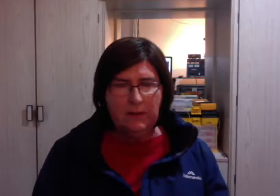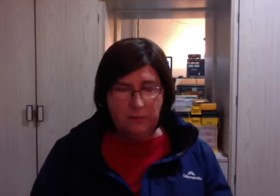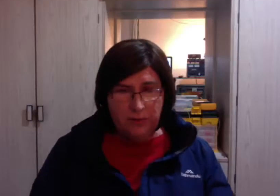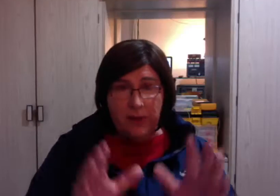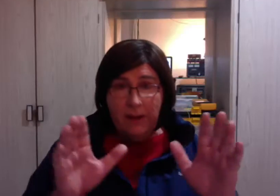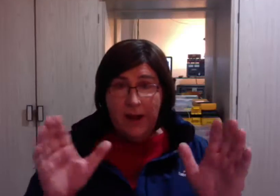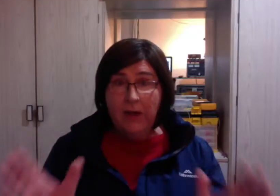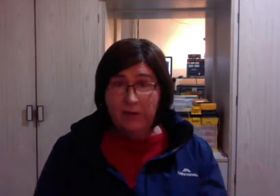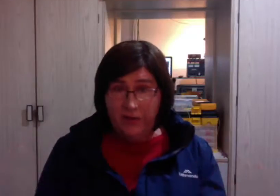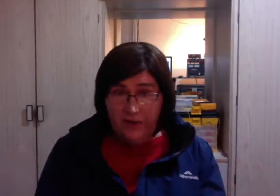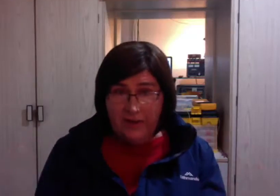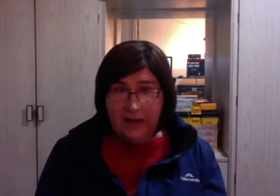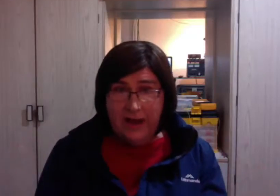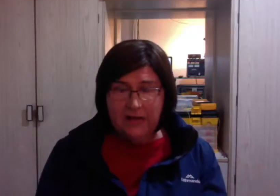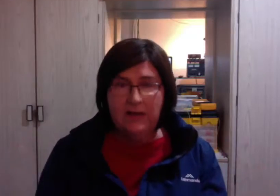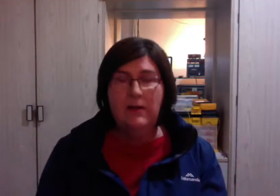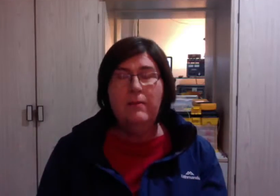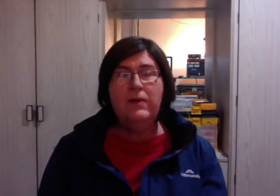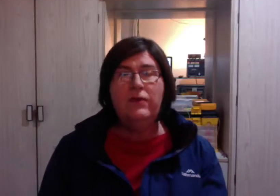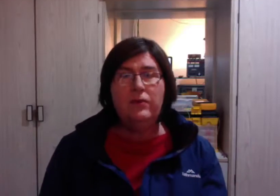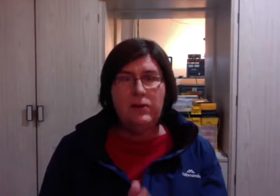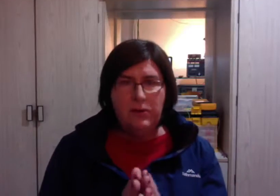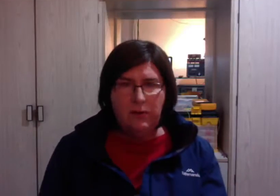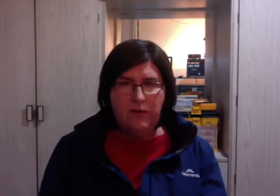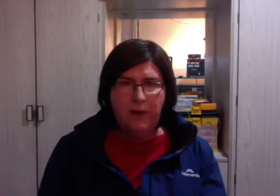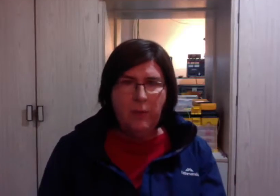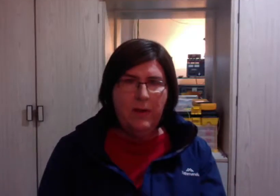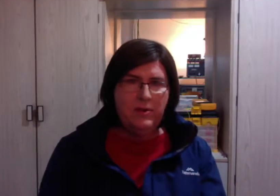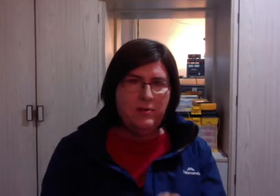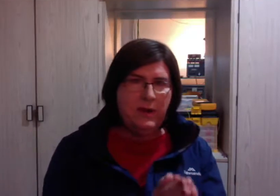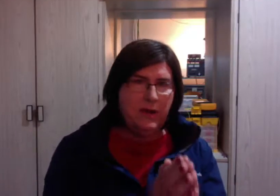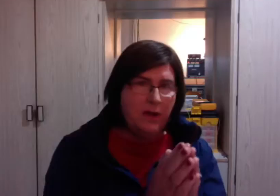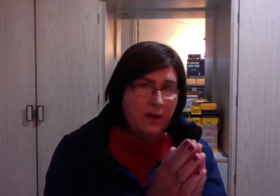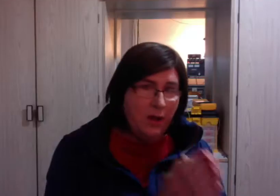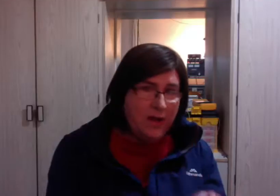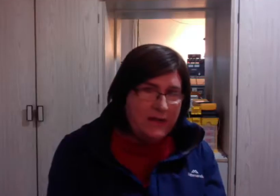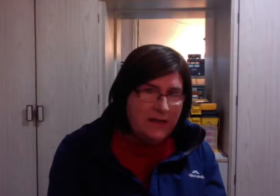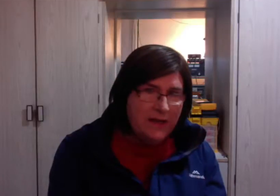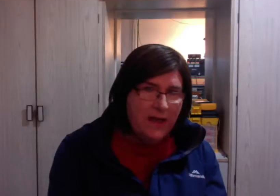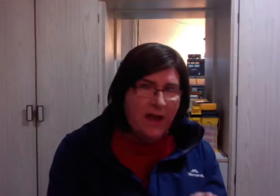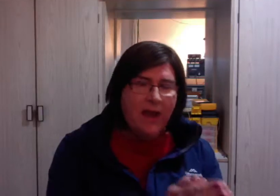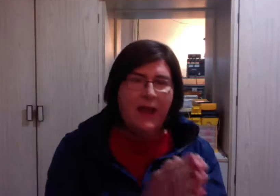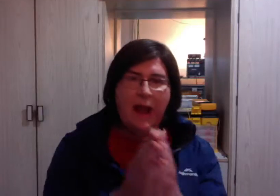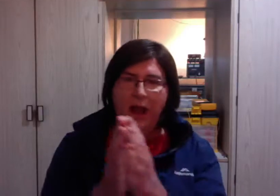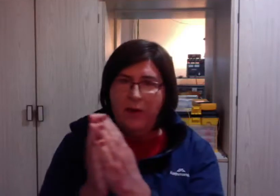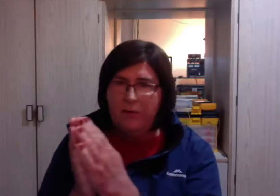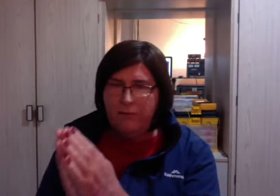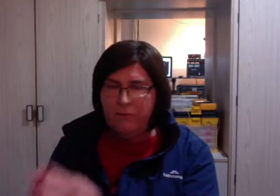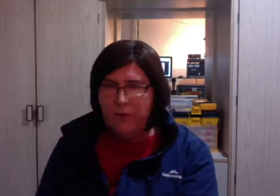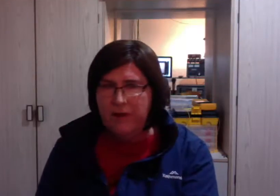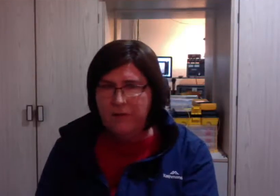you need about 160 actually, because you will use somewhere between 90 and